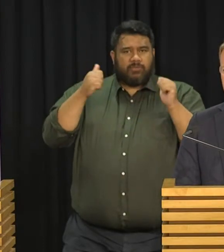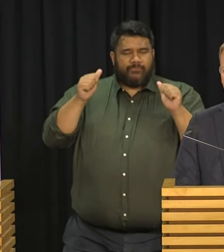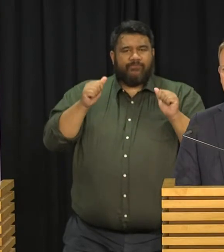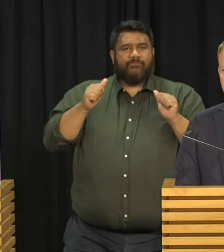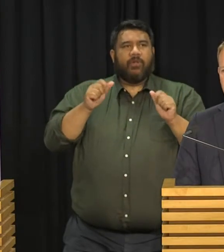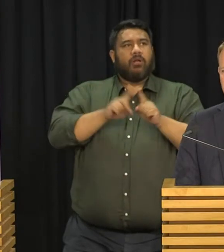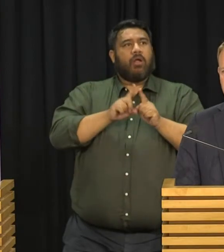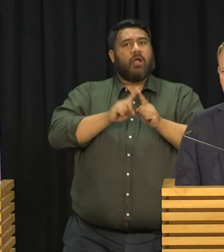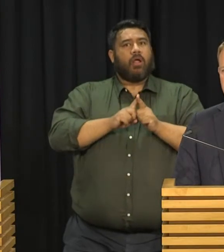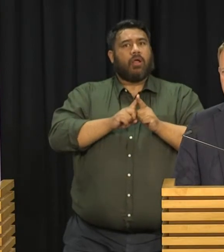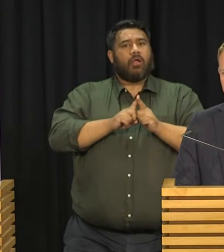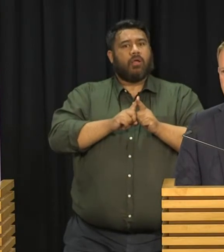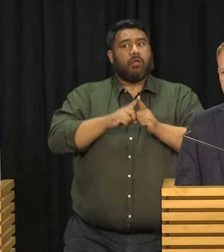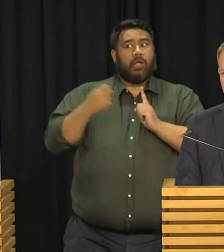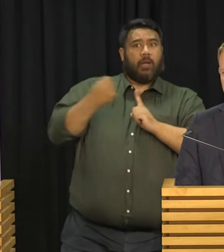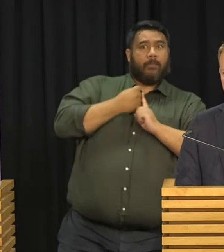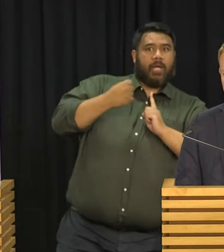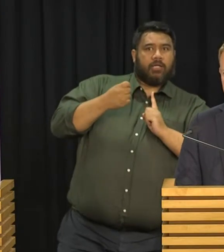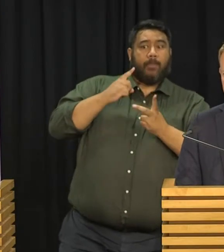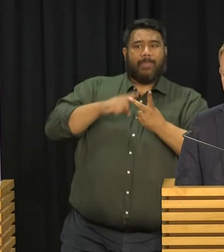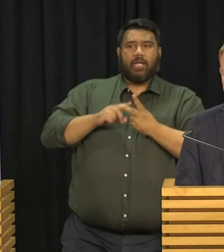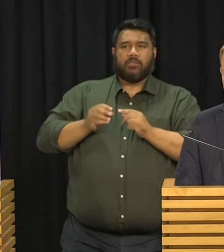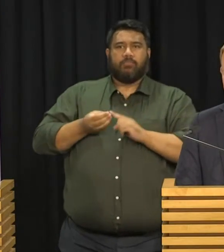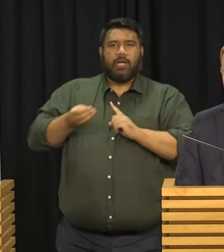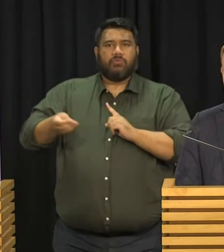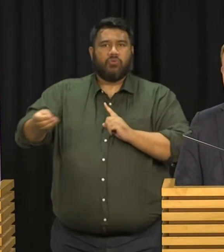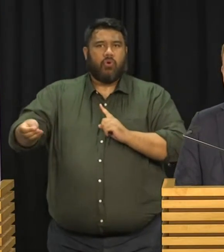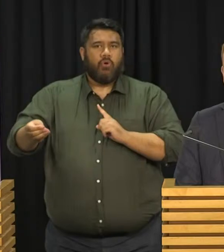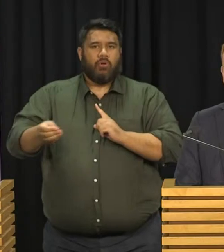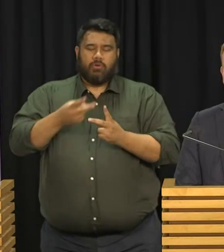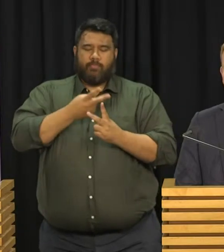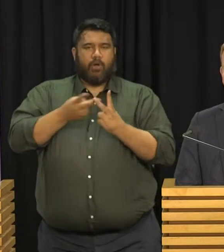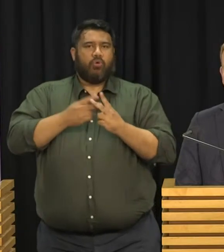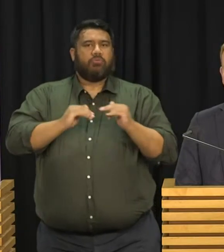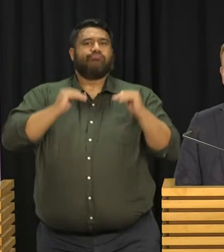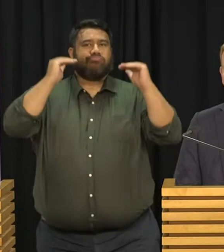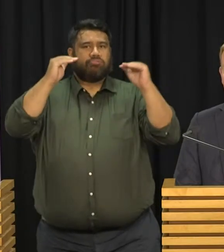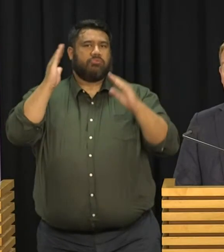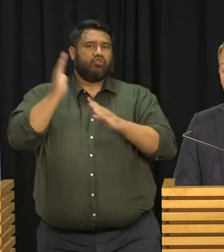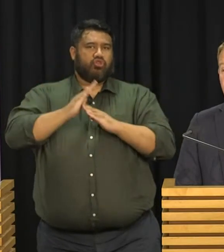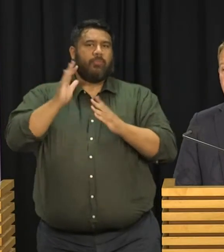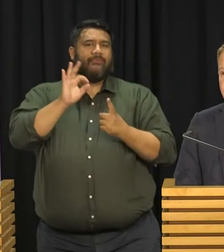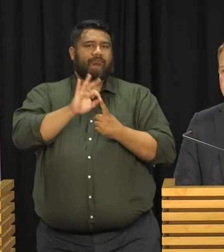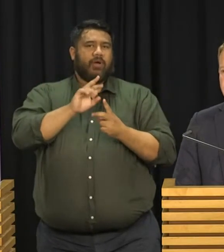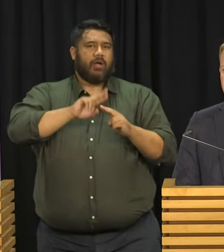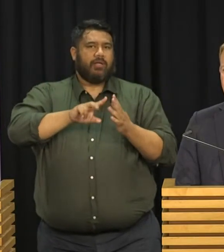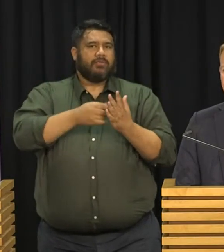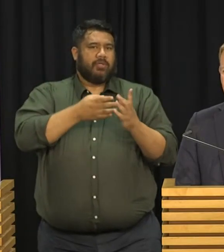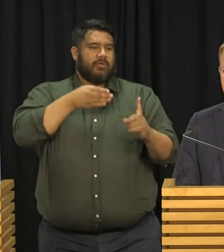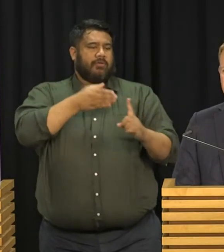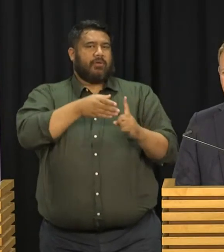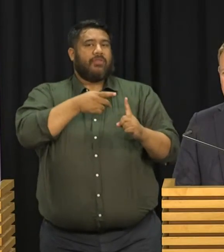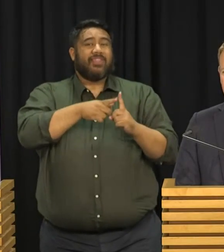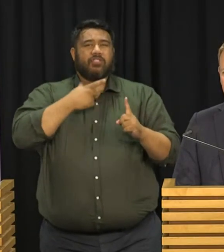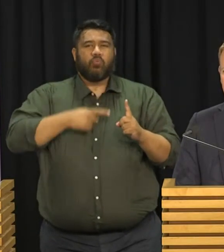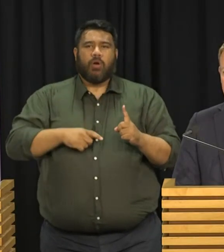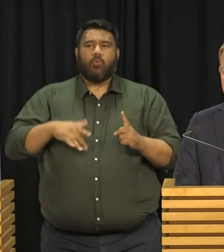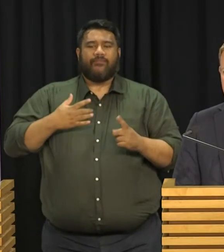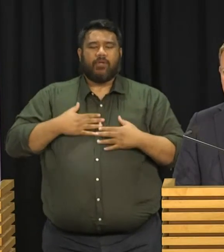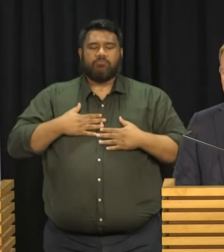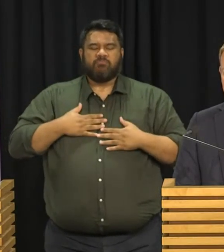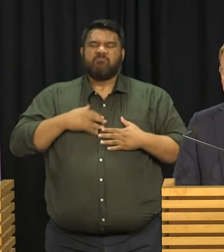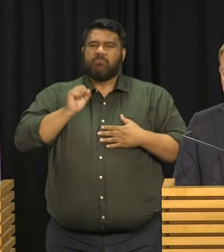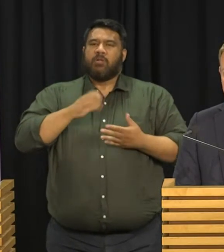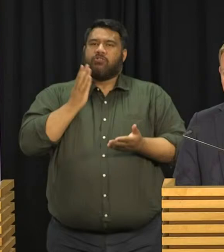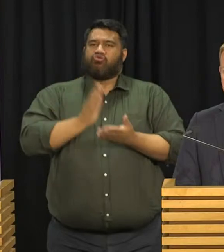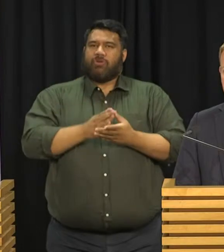of stopping people getting the virus, but also around transmissibility and so on. So we're very confident that Pfizer is a really good